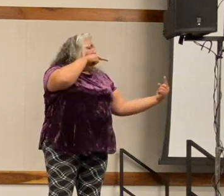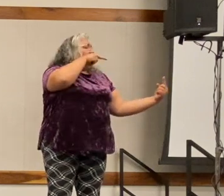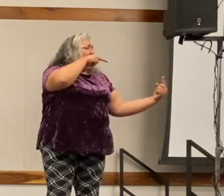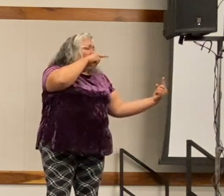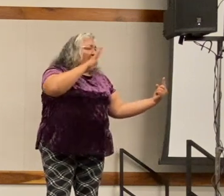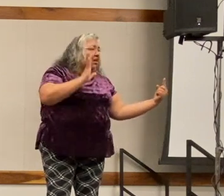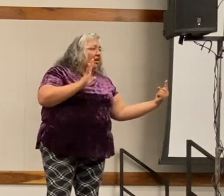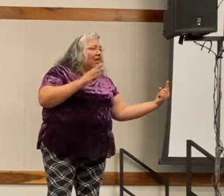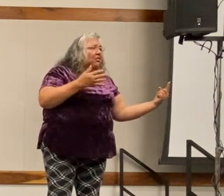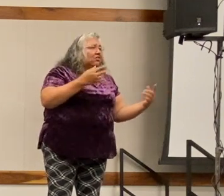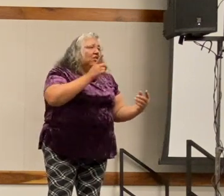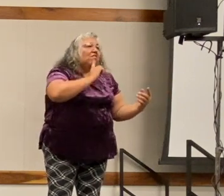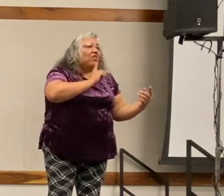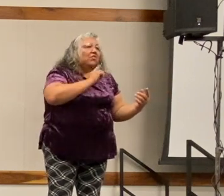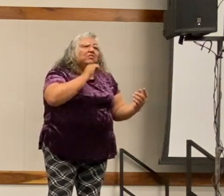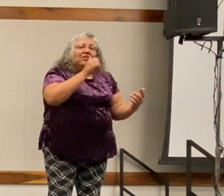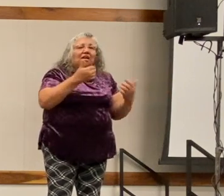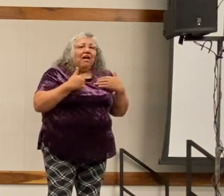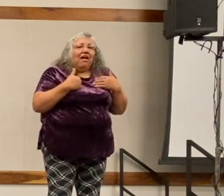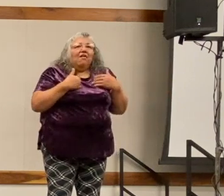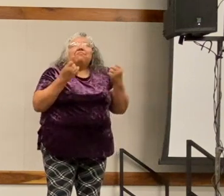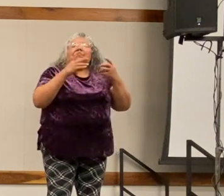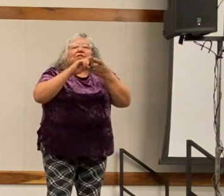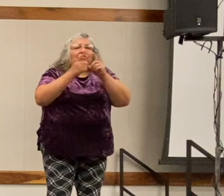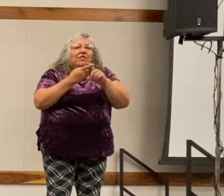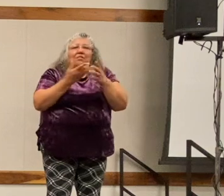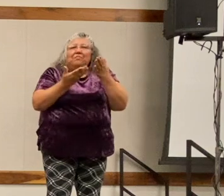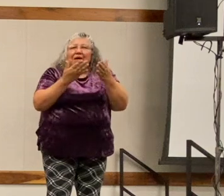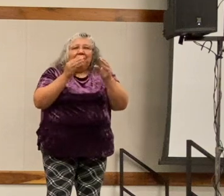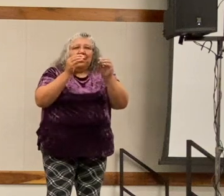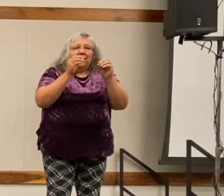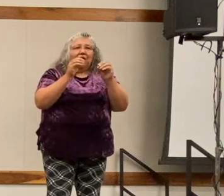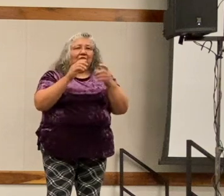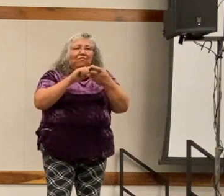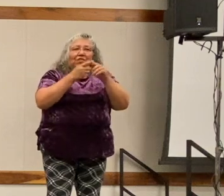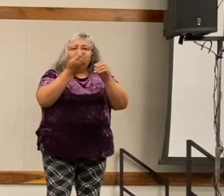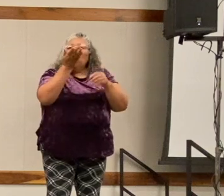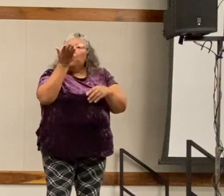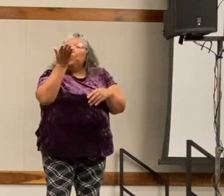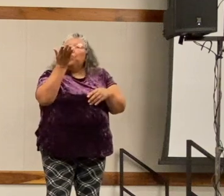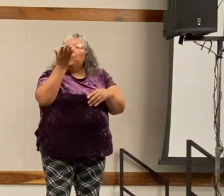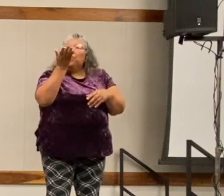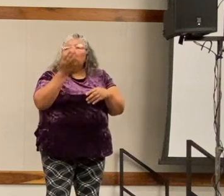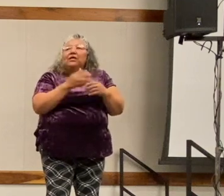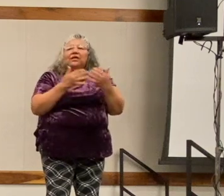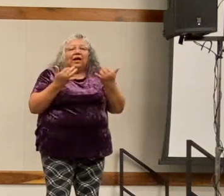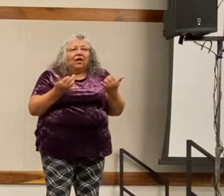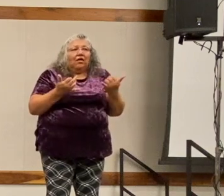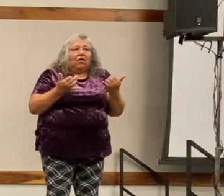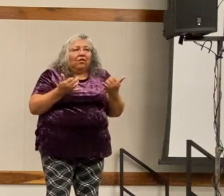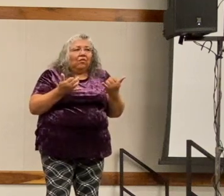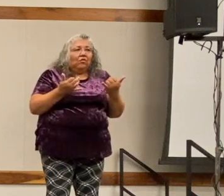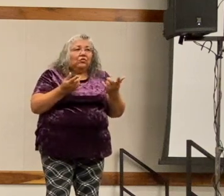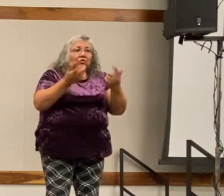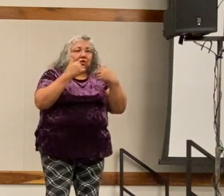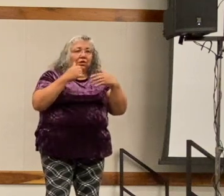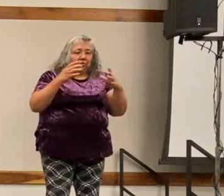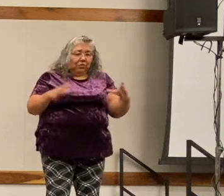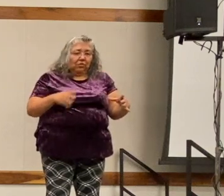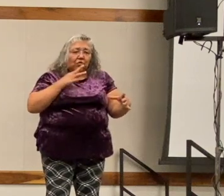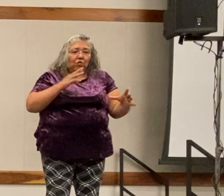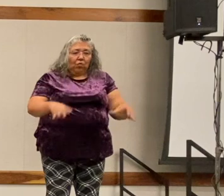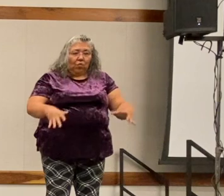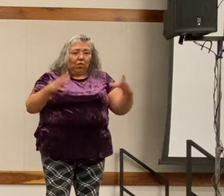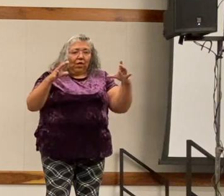upon. She's lonely. She doesn't have many friends, maybe no friends. And so here she comes to the well.